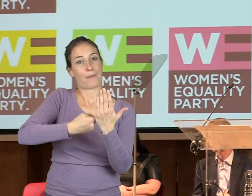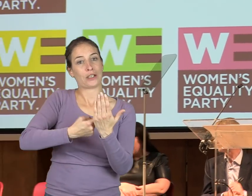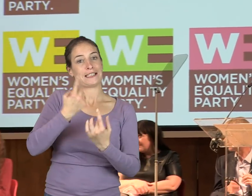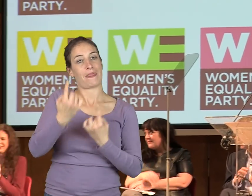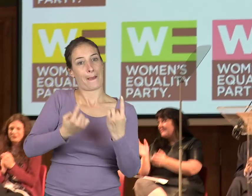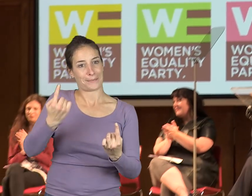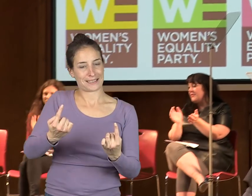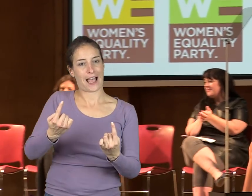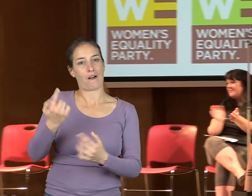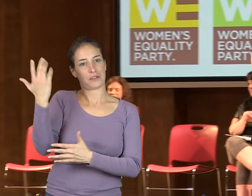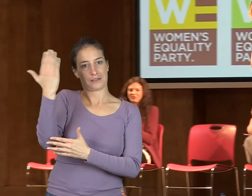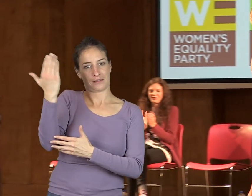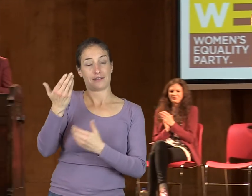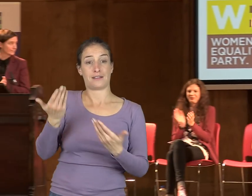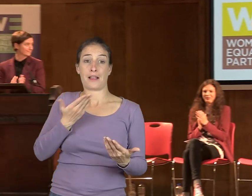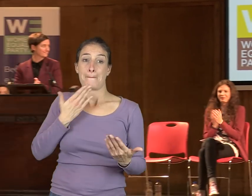media.